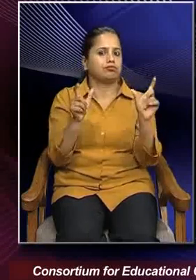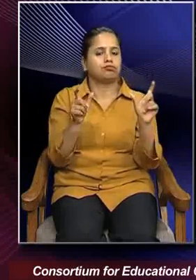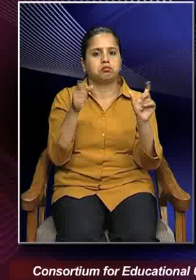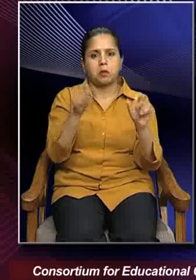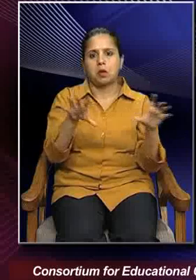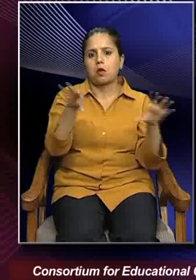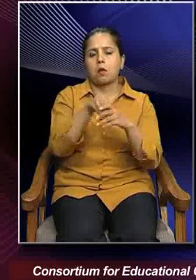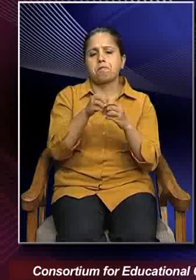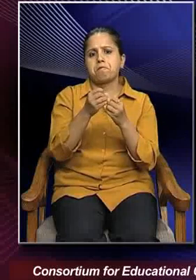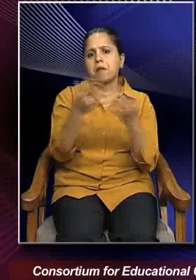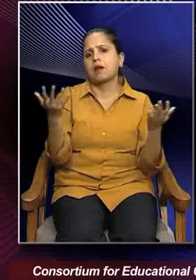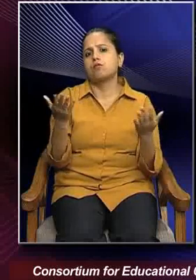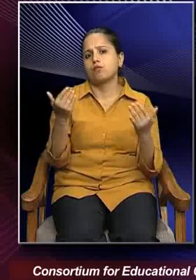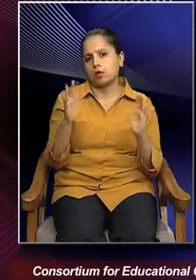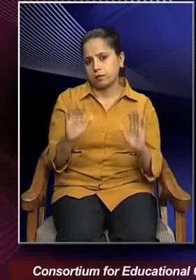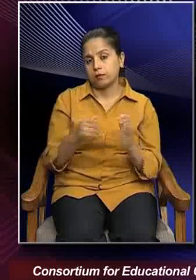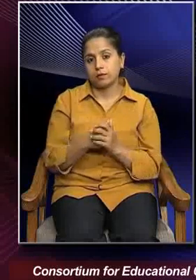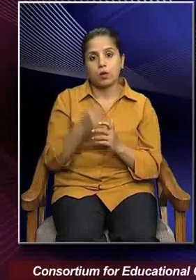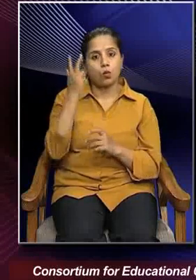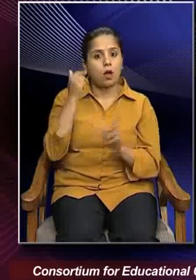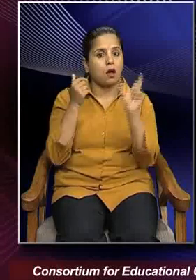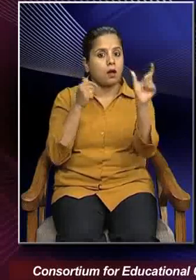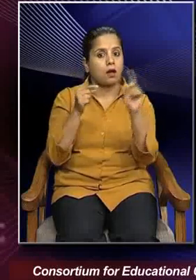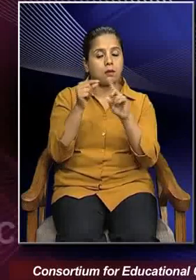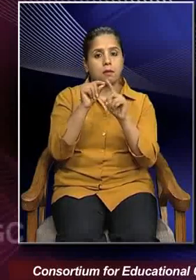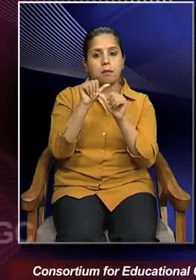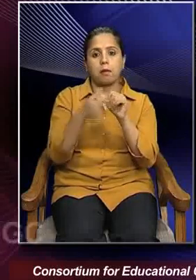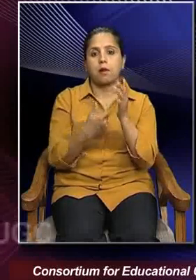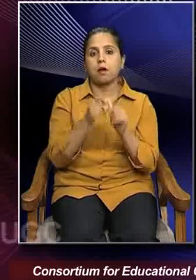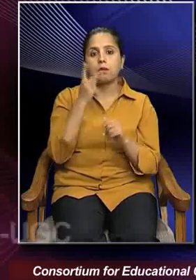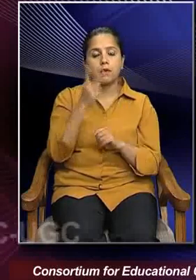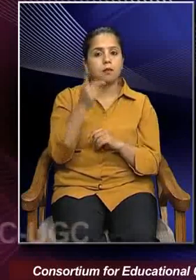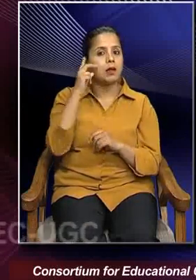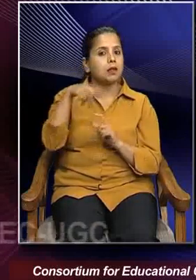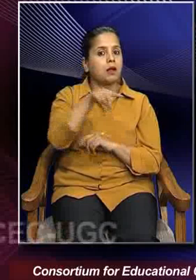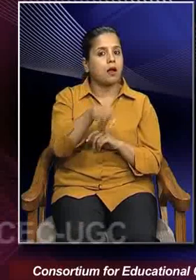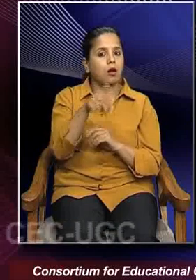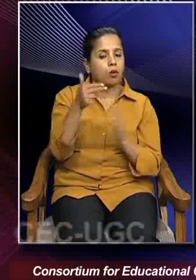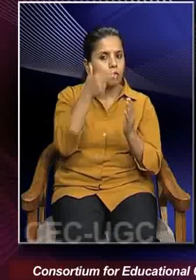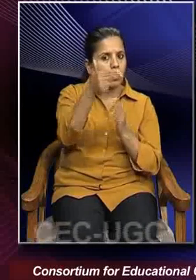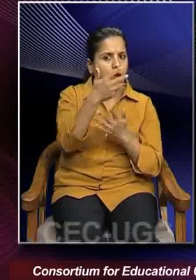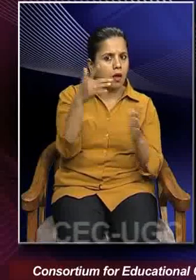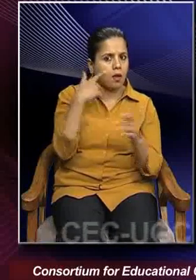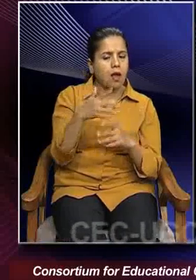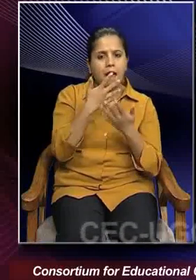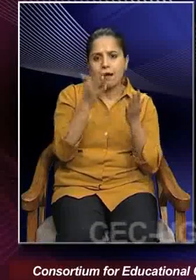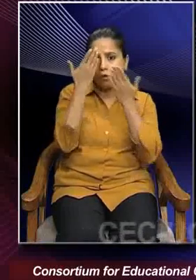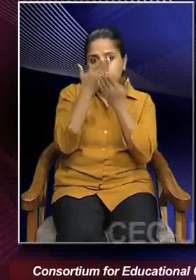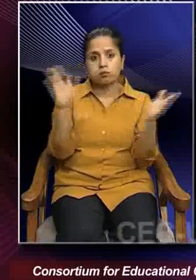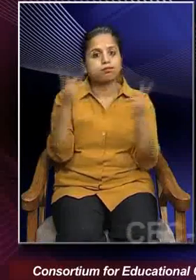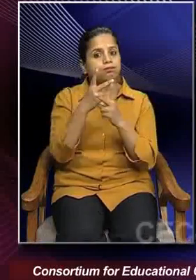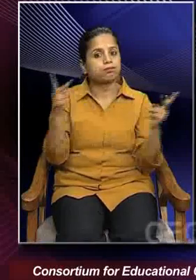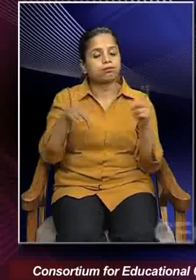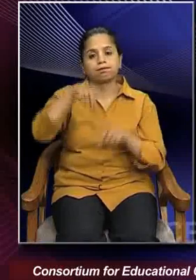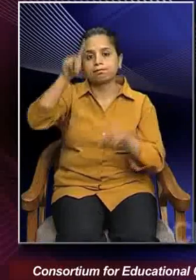maximal scope it has, because the category of para refers to beinghood that encompasses a wide